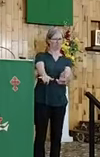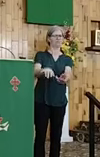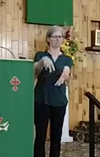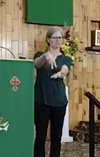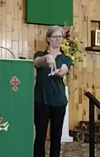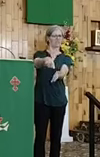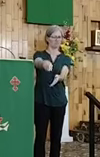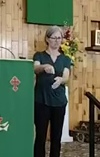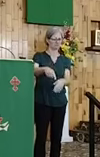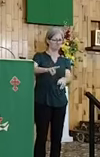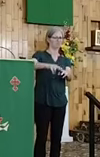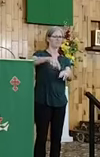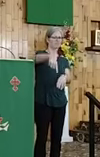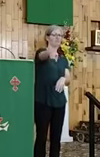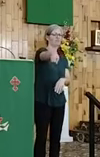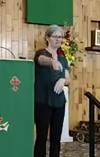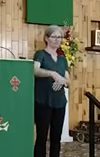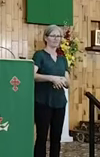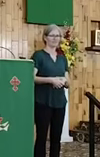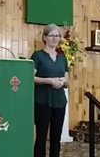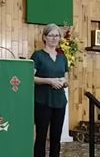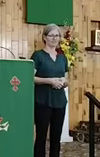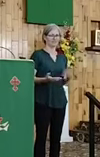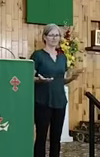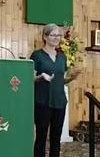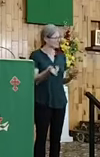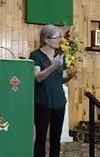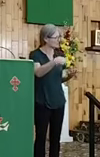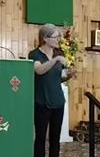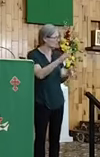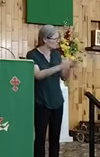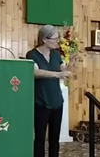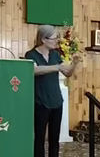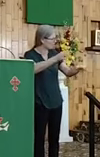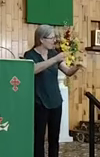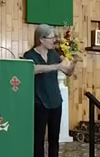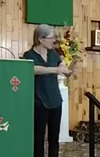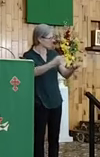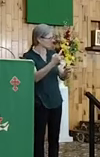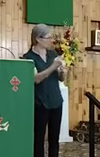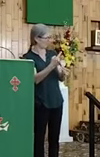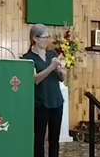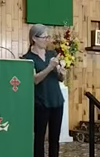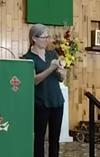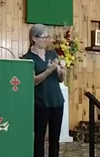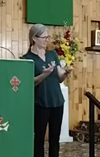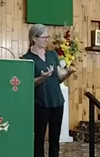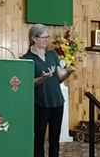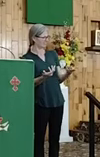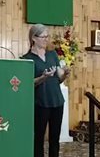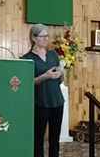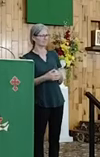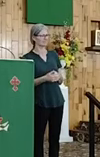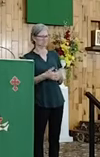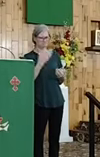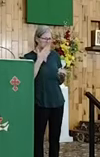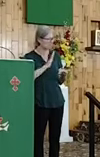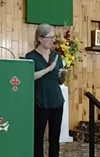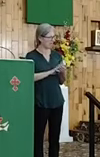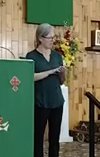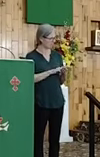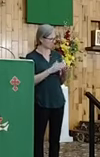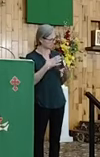or sit at my feet. Have you not made distinctions amongst yourselves and become judges with evil